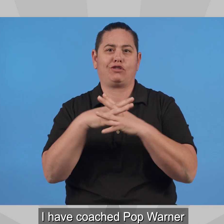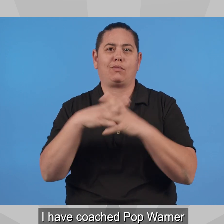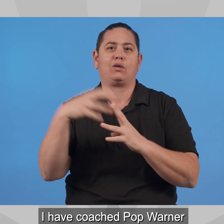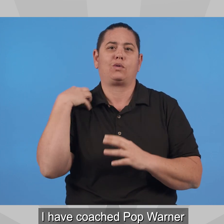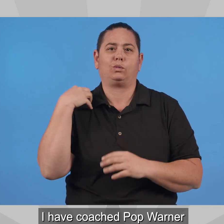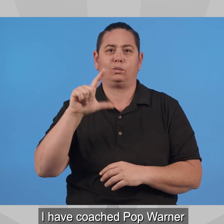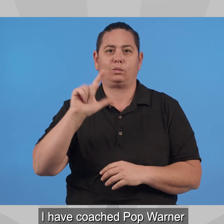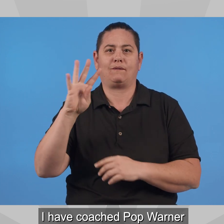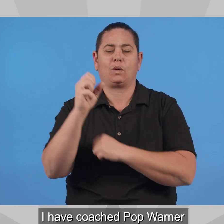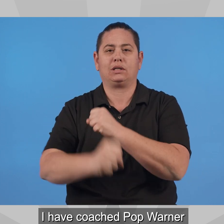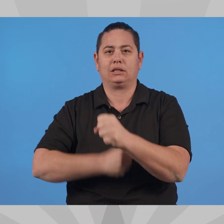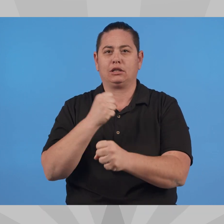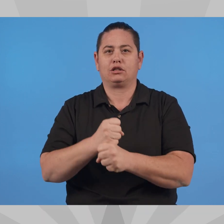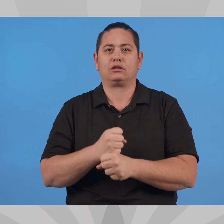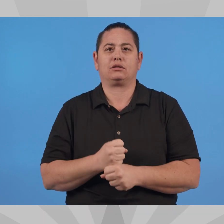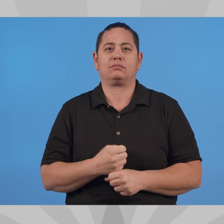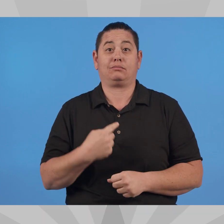football for 24 years.